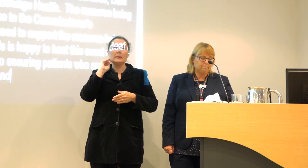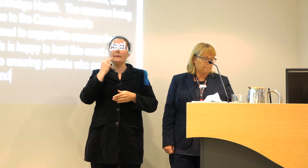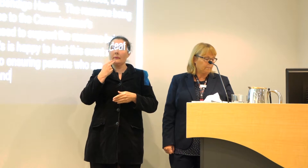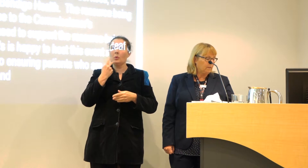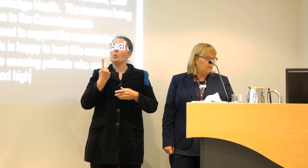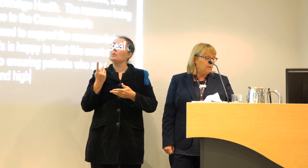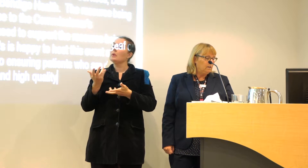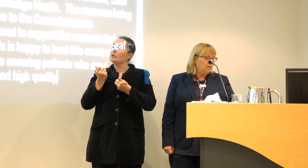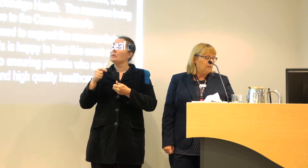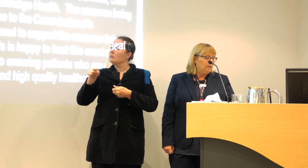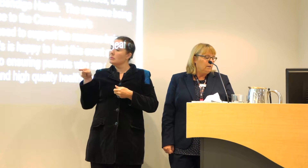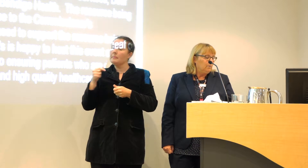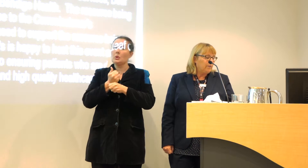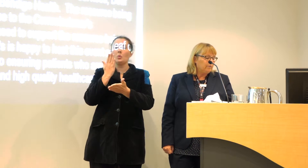care.